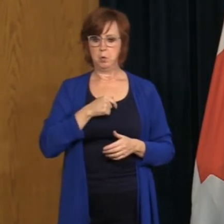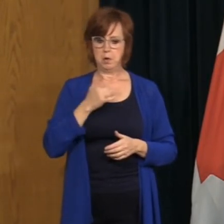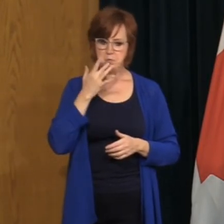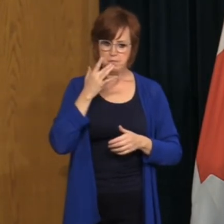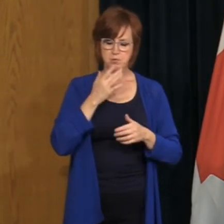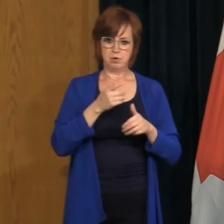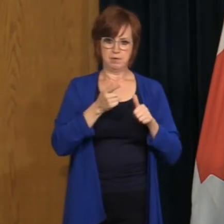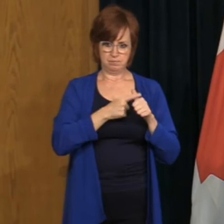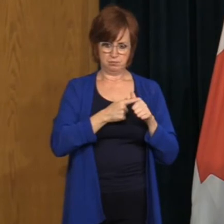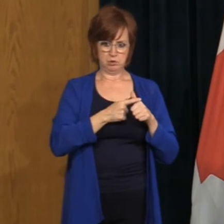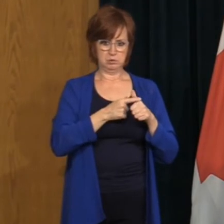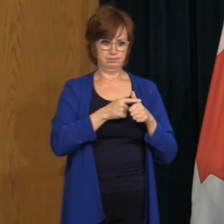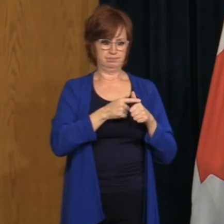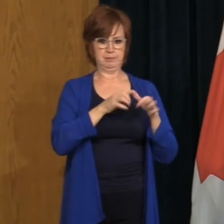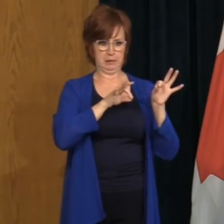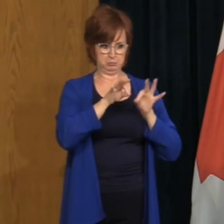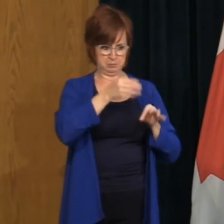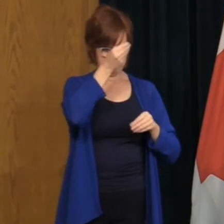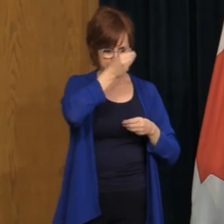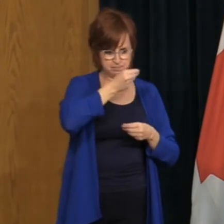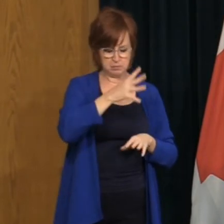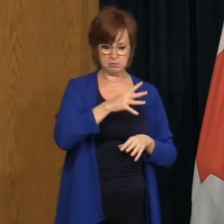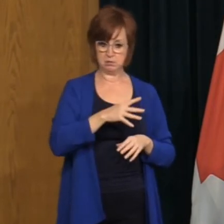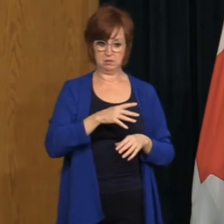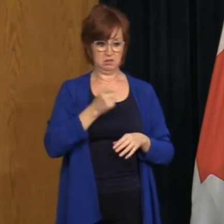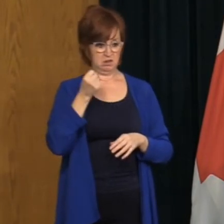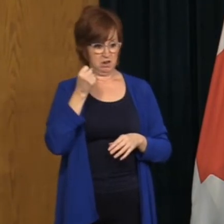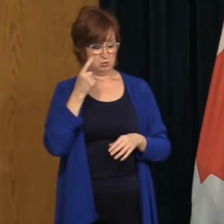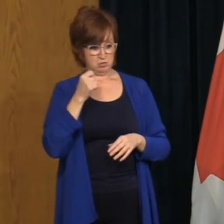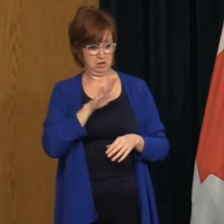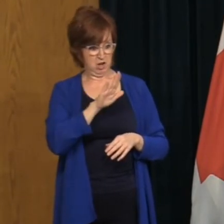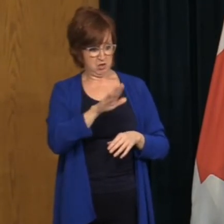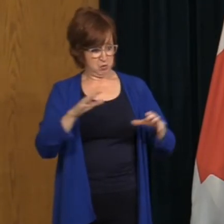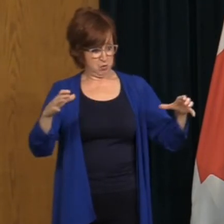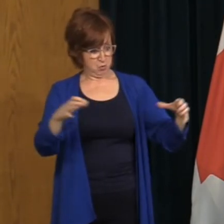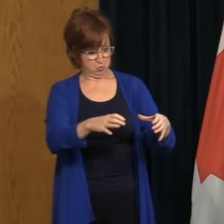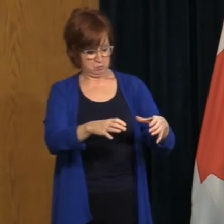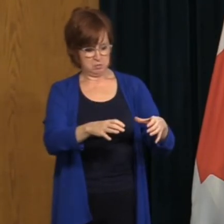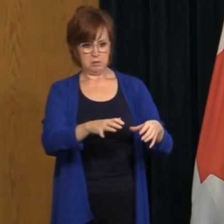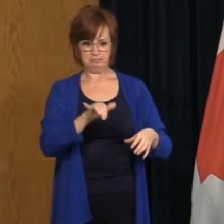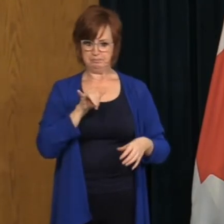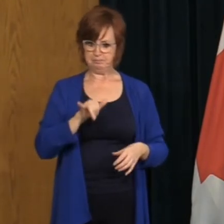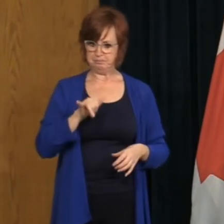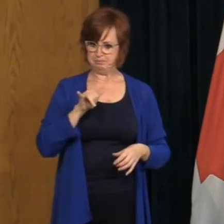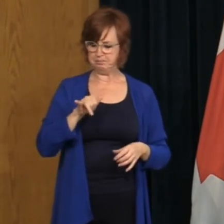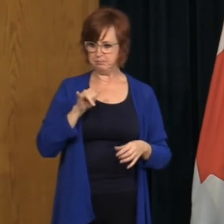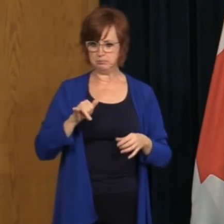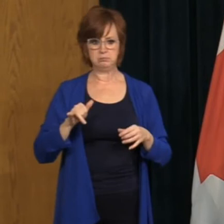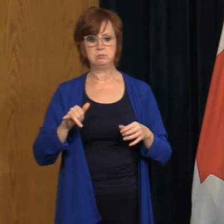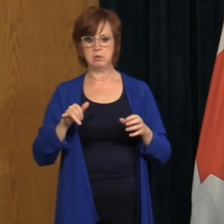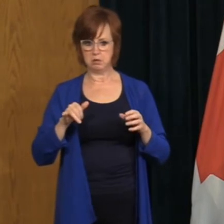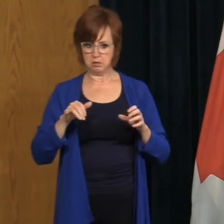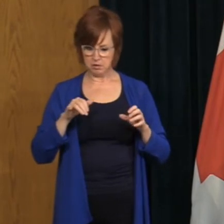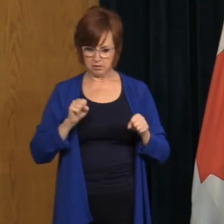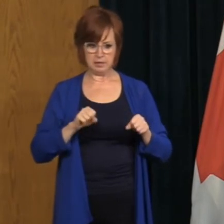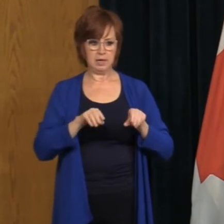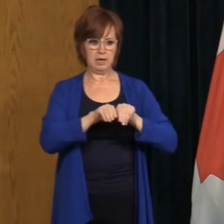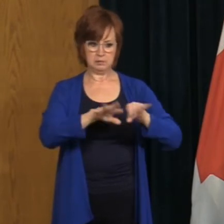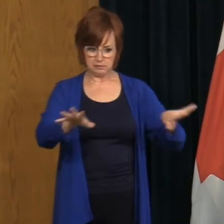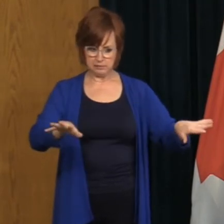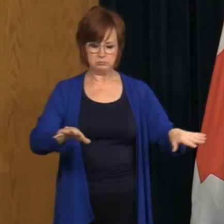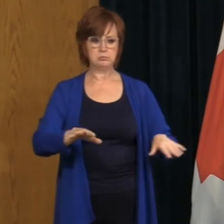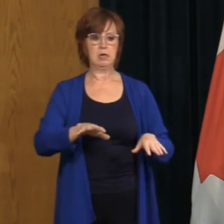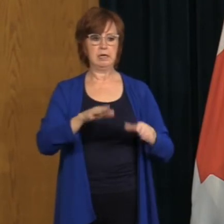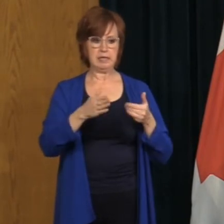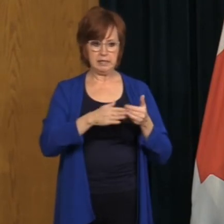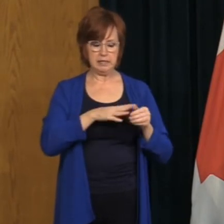to educate them, to ensure that they understand the risk is elevated. In this case, by a larger gathering size. The risk most certainly is elevated